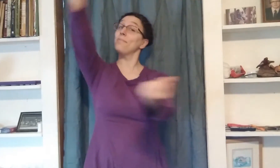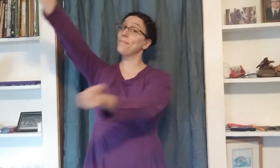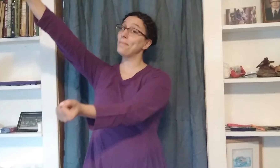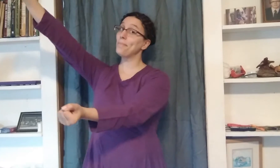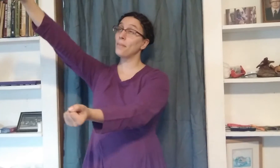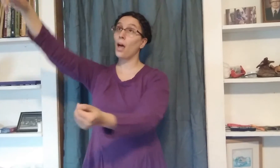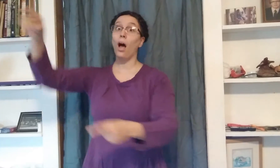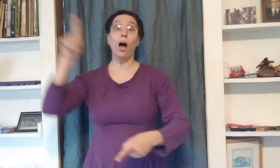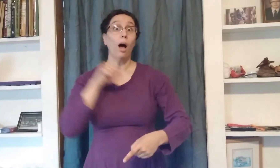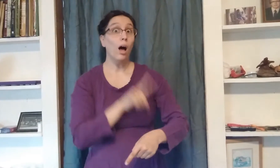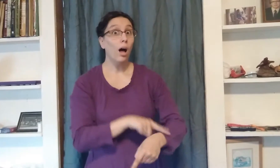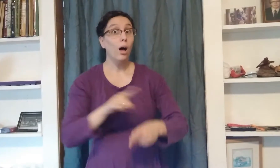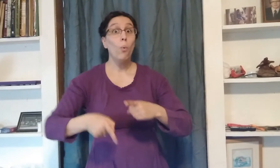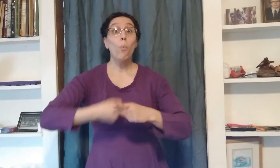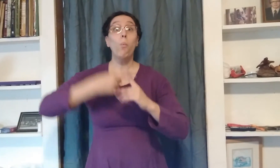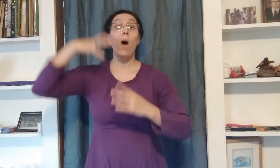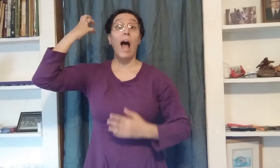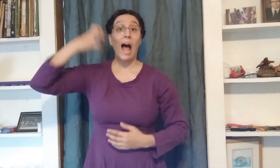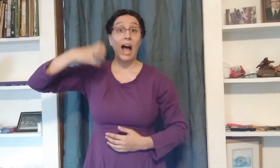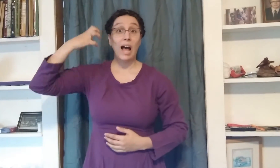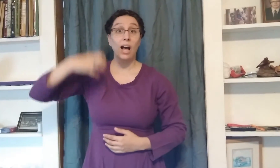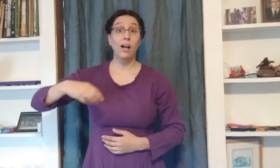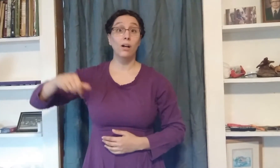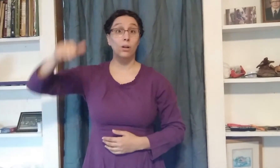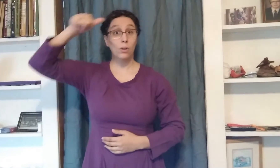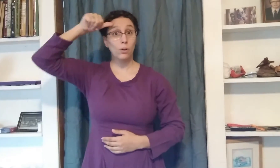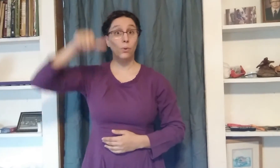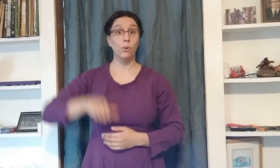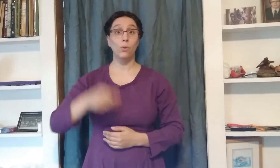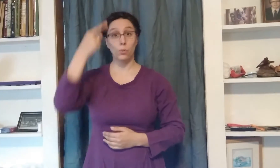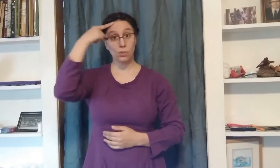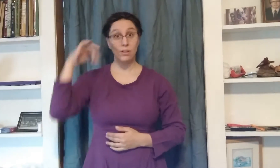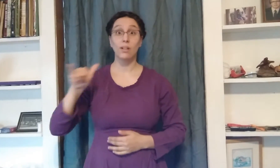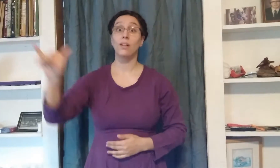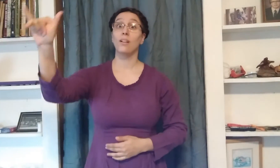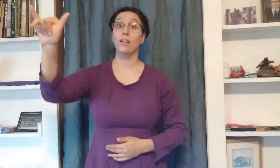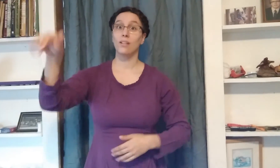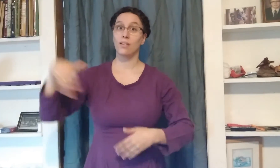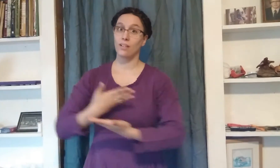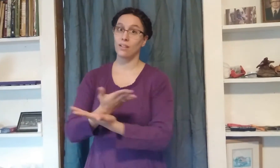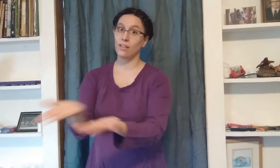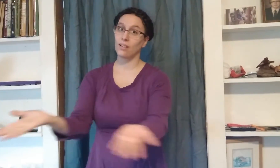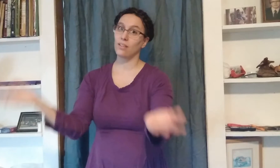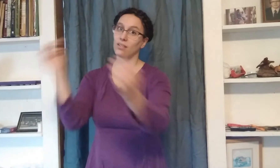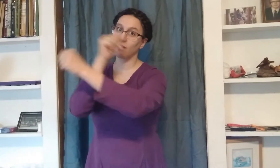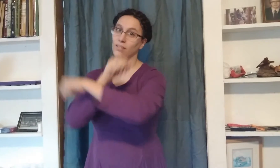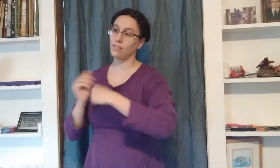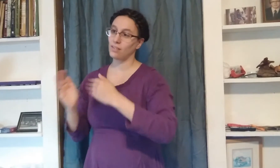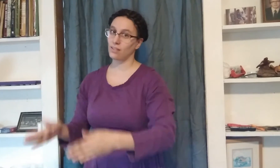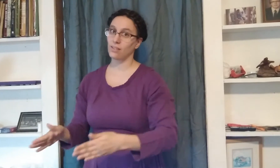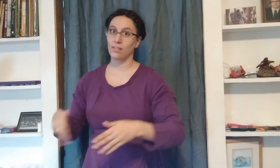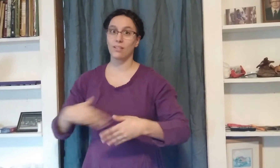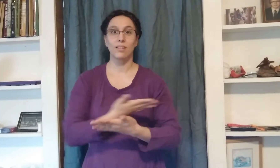a memory that won't ever fade. We are the fighters, we are